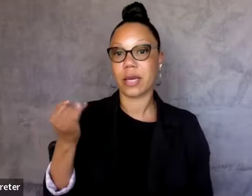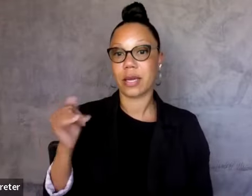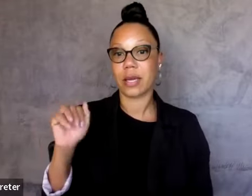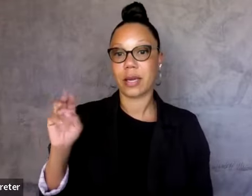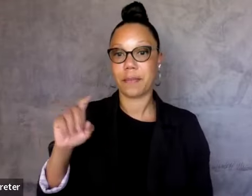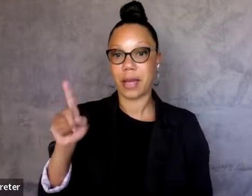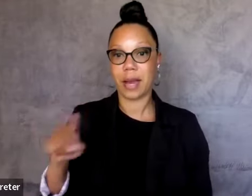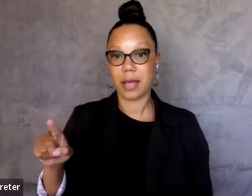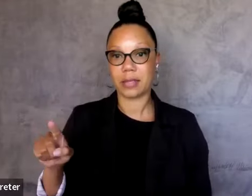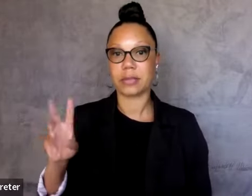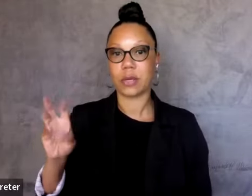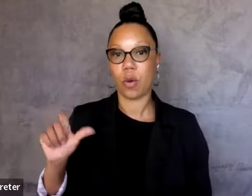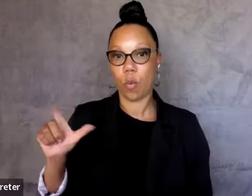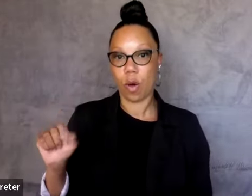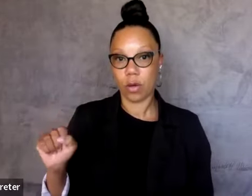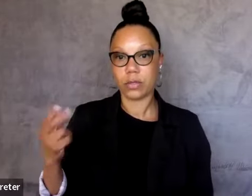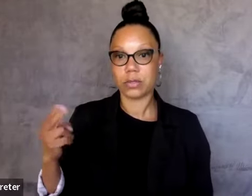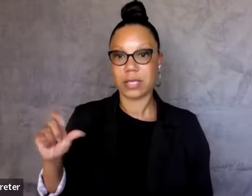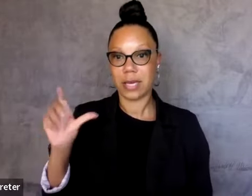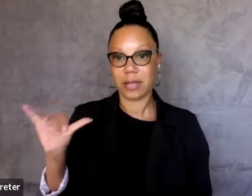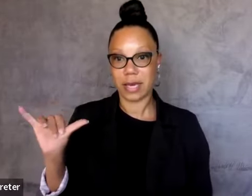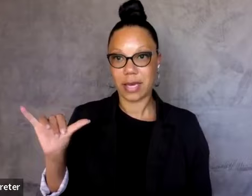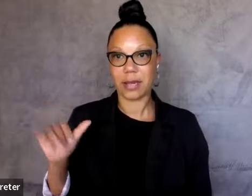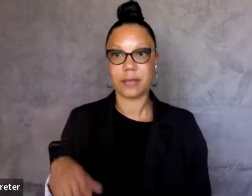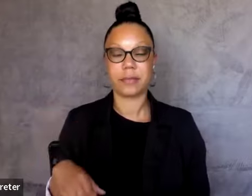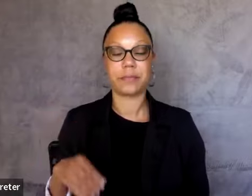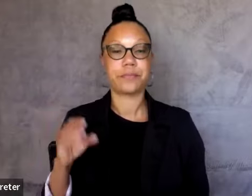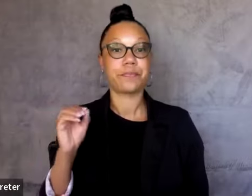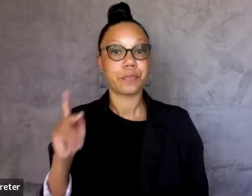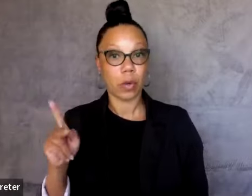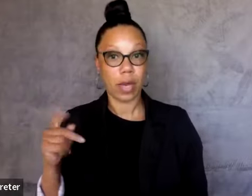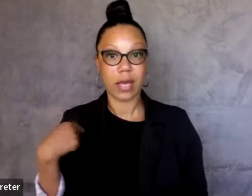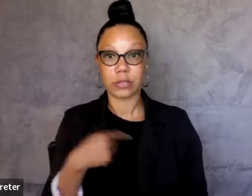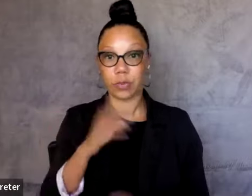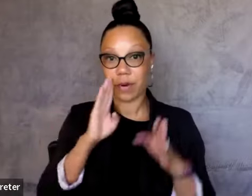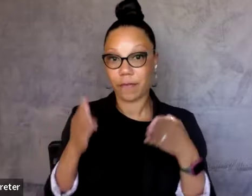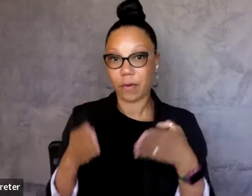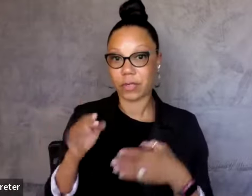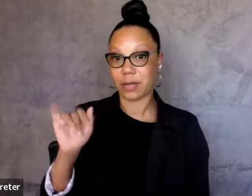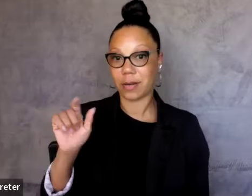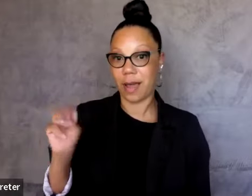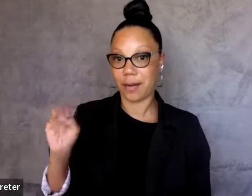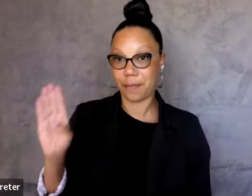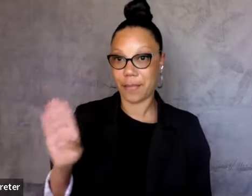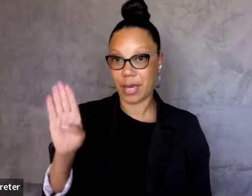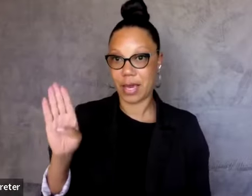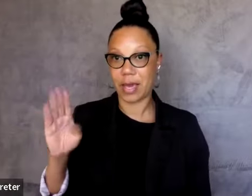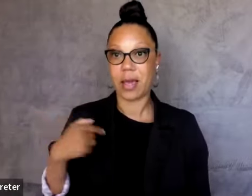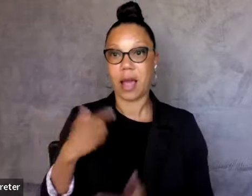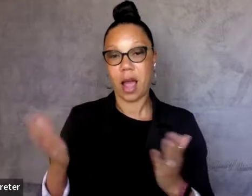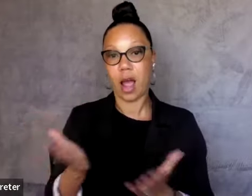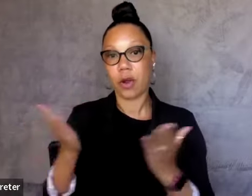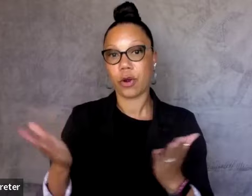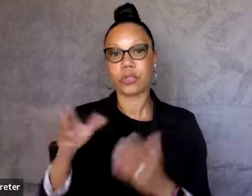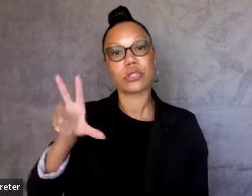Healy. Okay, and we're speaking on item B. So I strongly urge a no